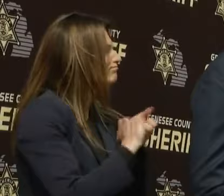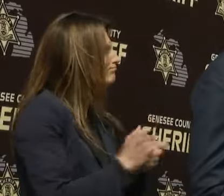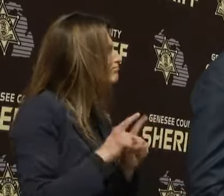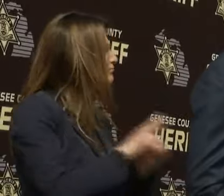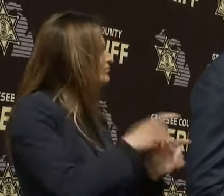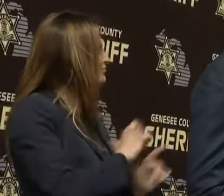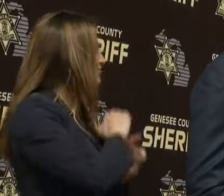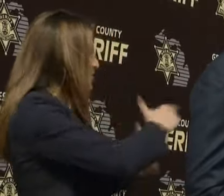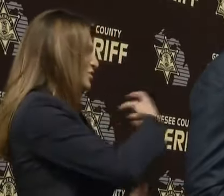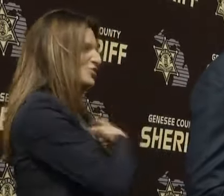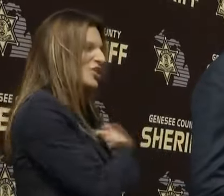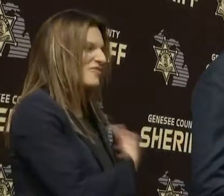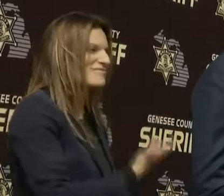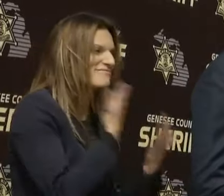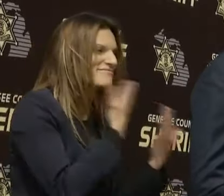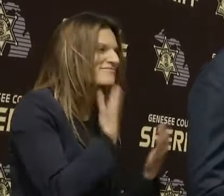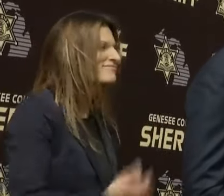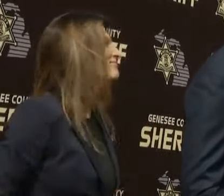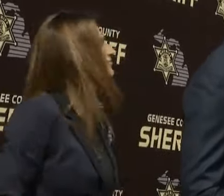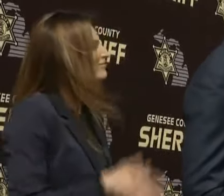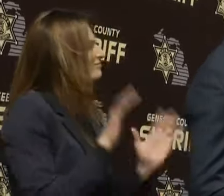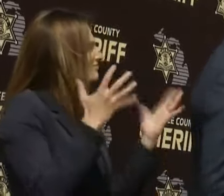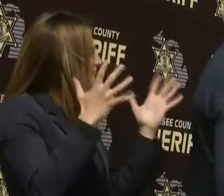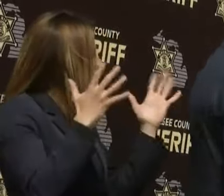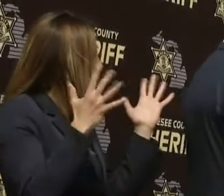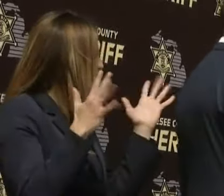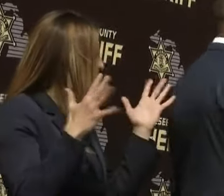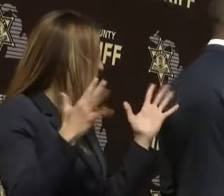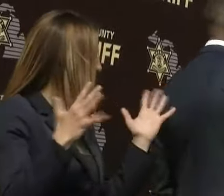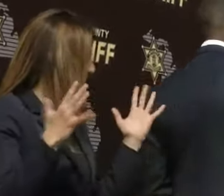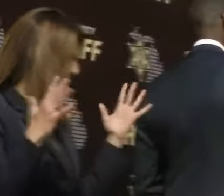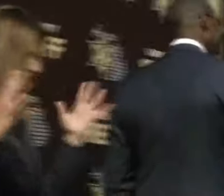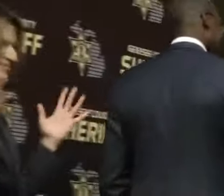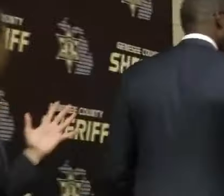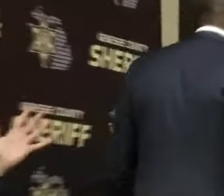back to Sheriff Swanson to bring some more of their part.